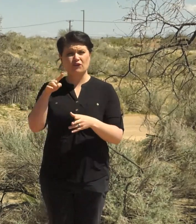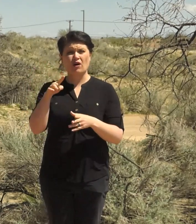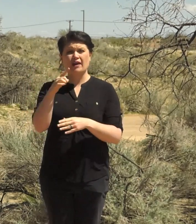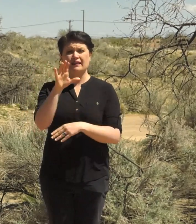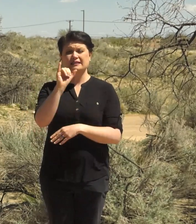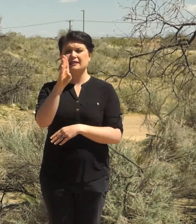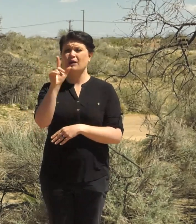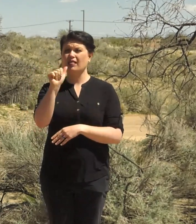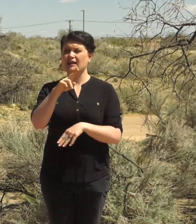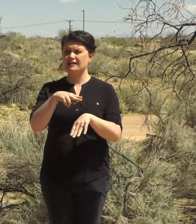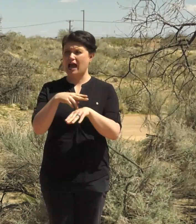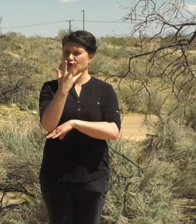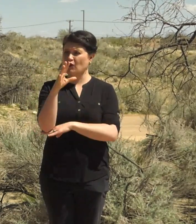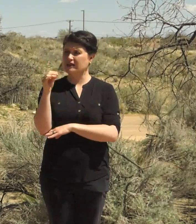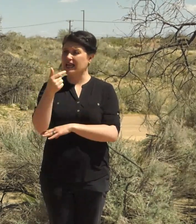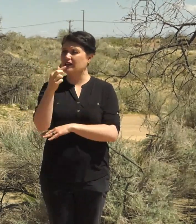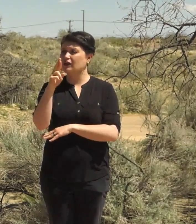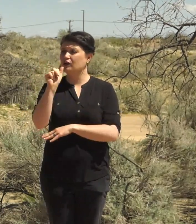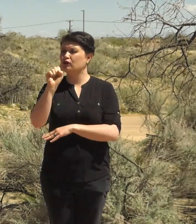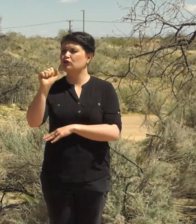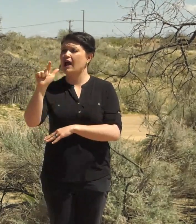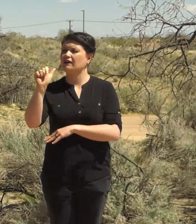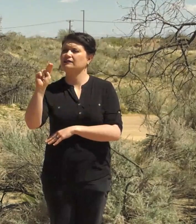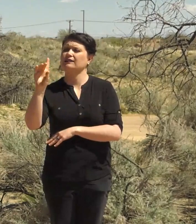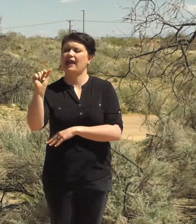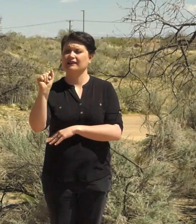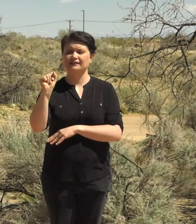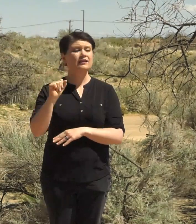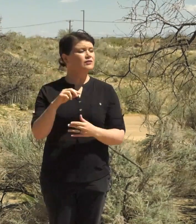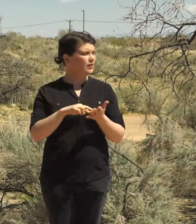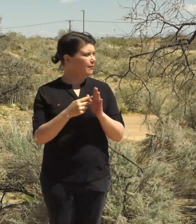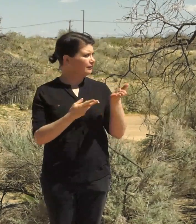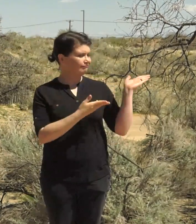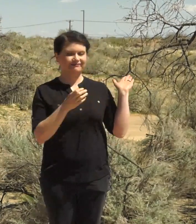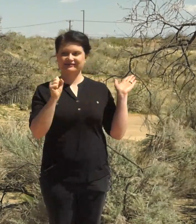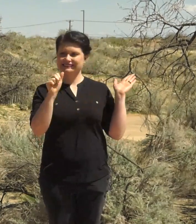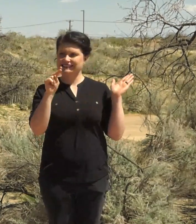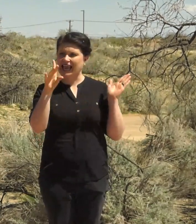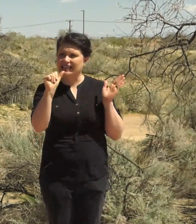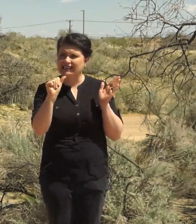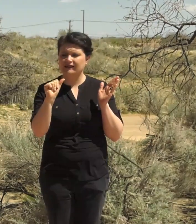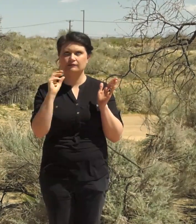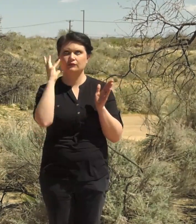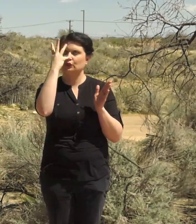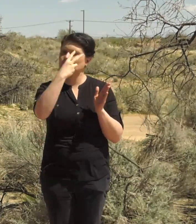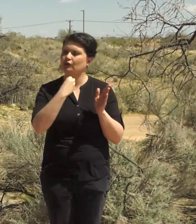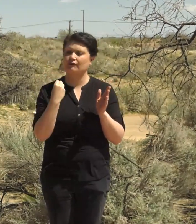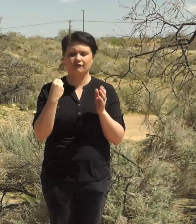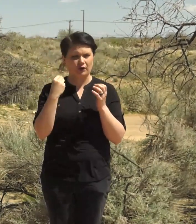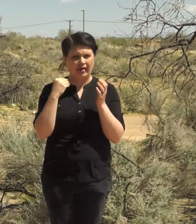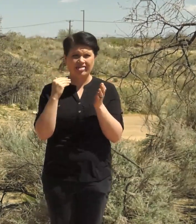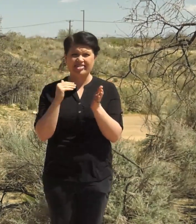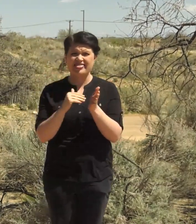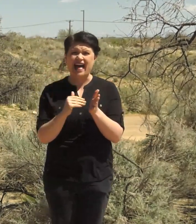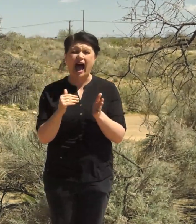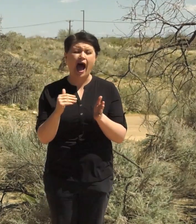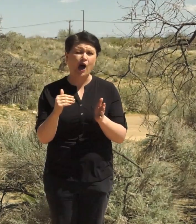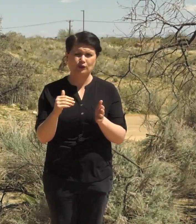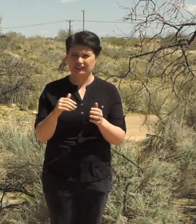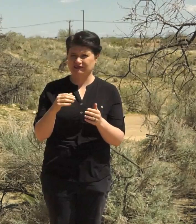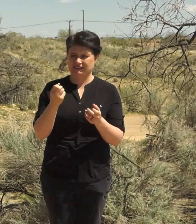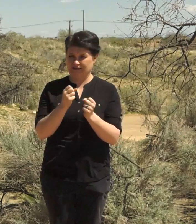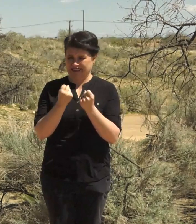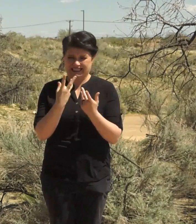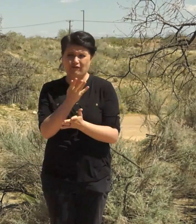Grasslands, which includes the beautiful Sandia District here, several 100,000 acres of recreation opportunity for the